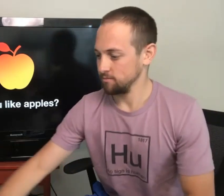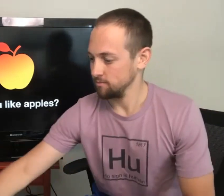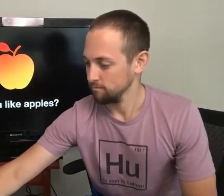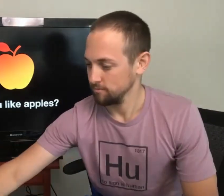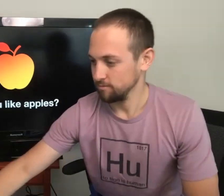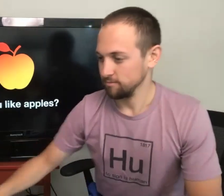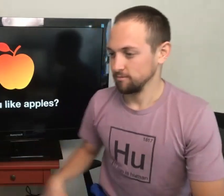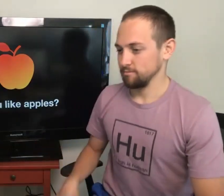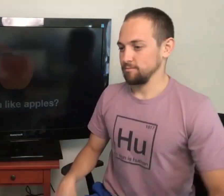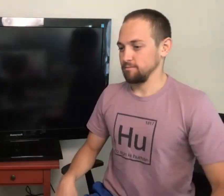so well out there.